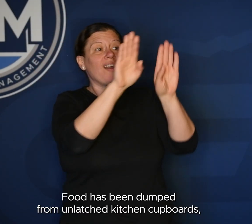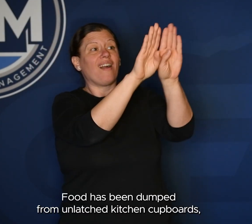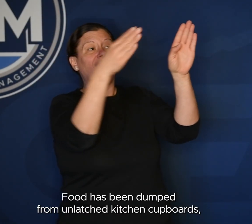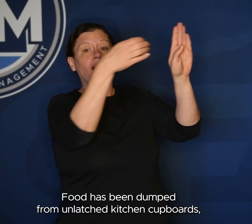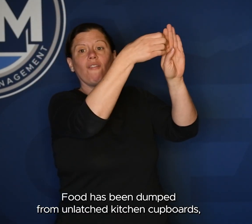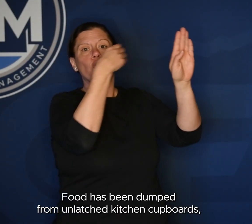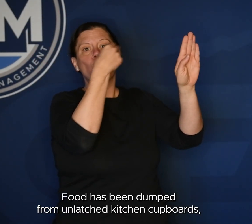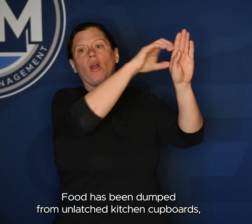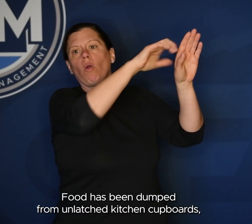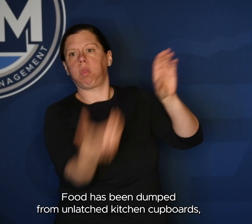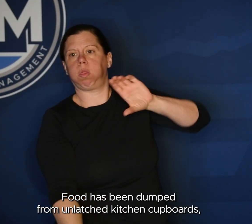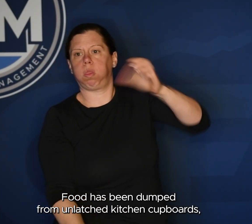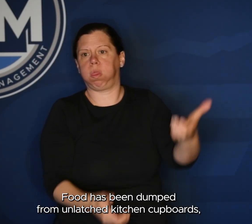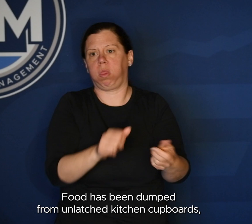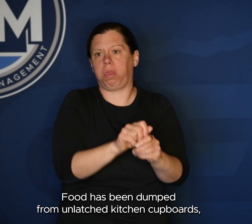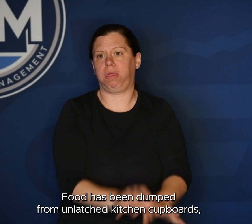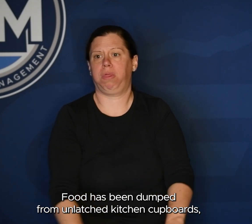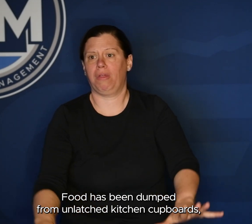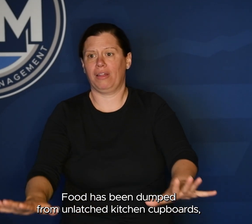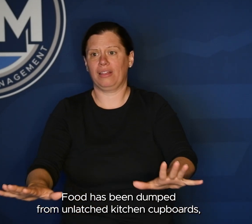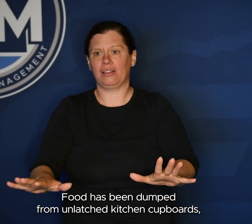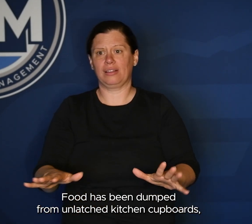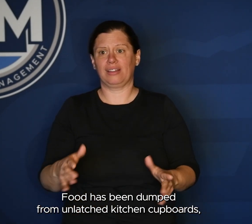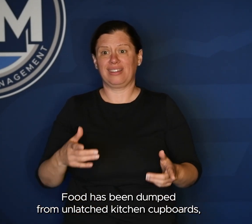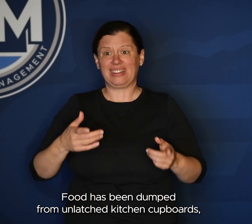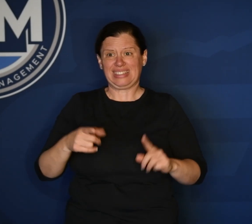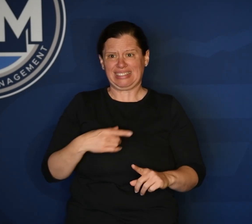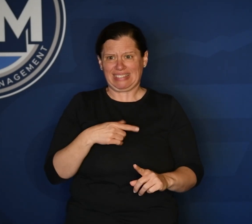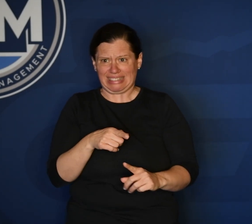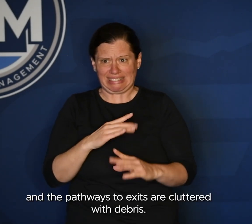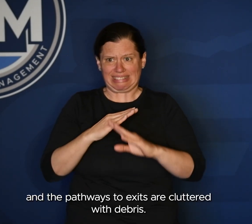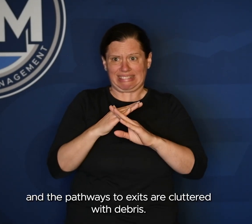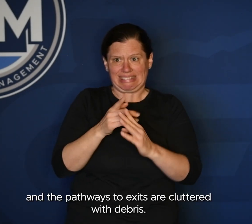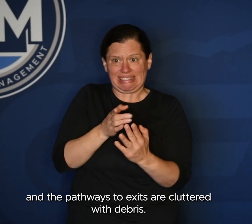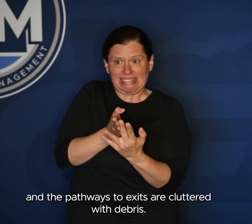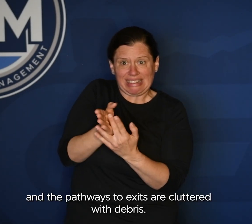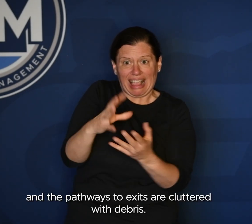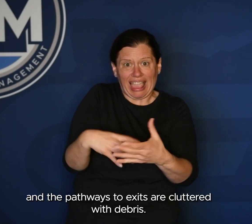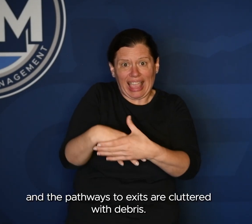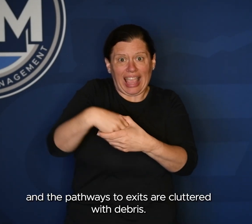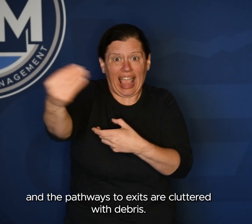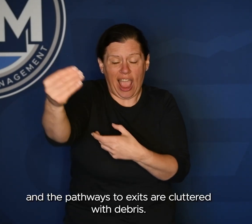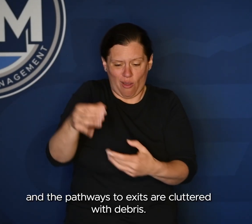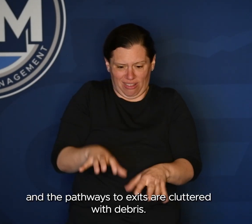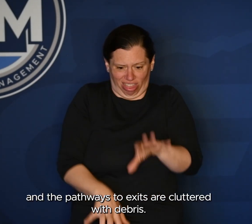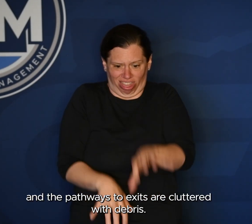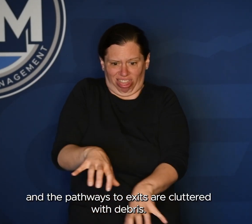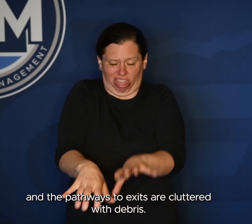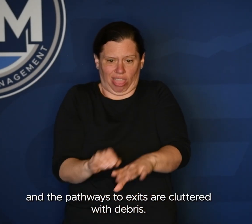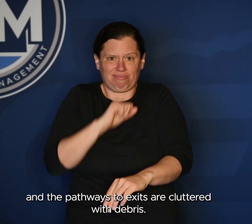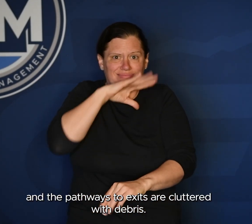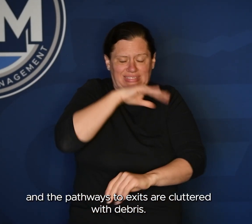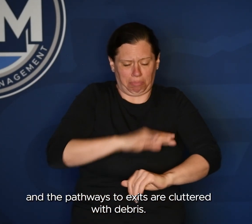Food has been dumped from unlatched kitchen cupboards, and the pathways to exits are cluttered with debris.